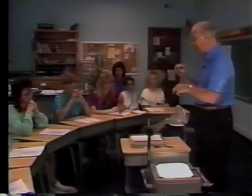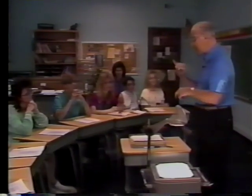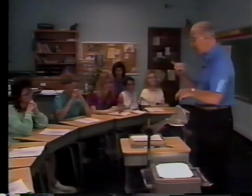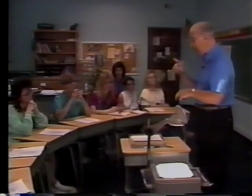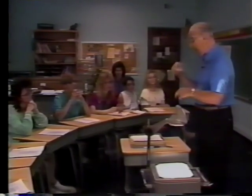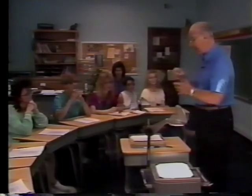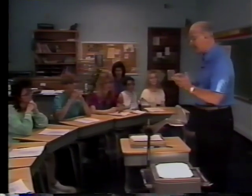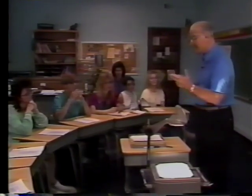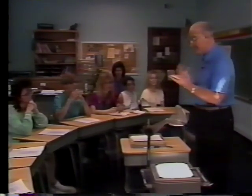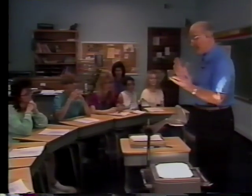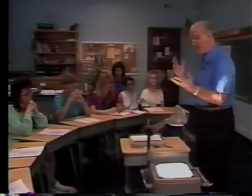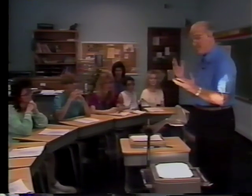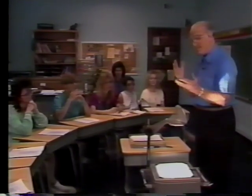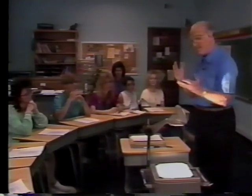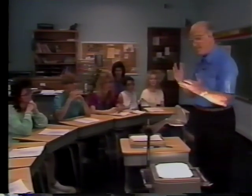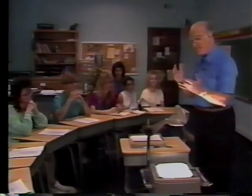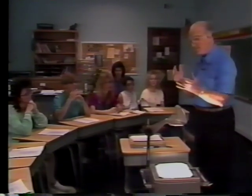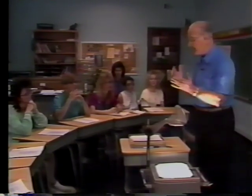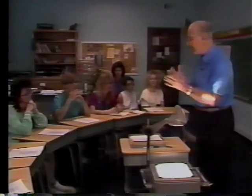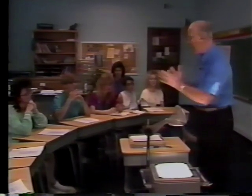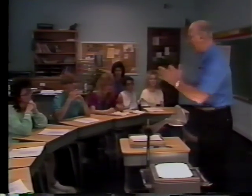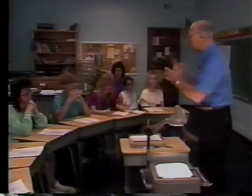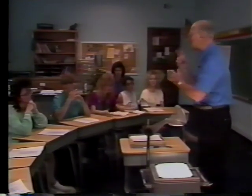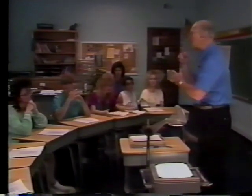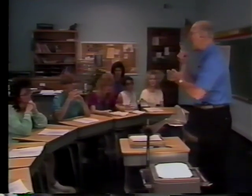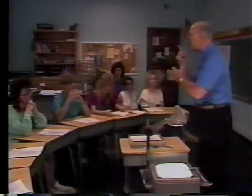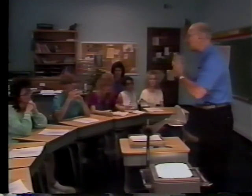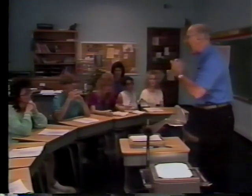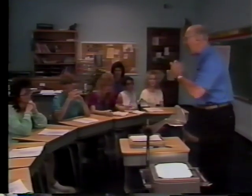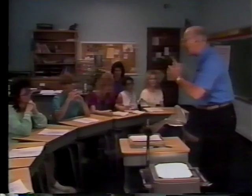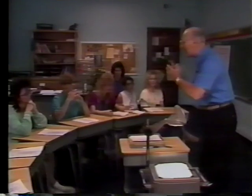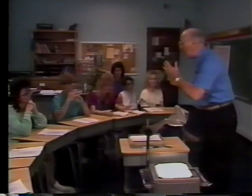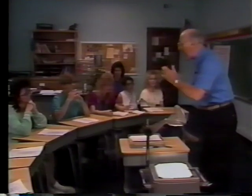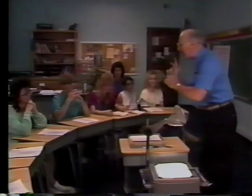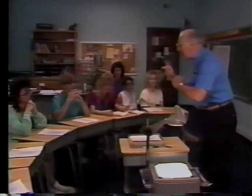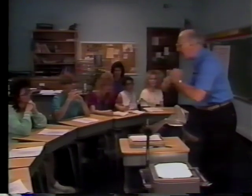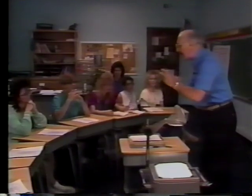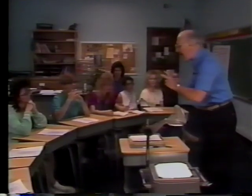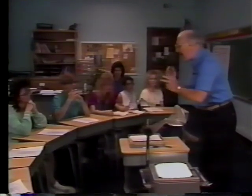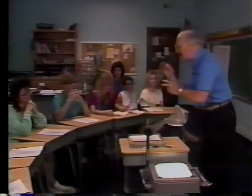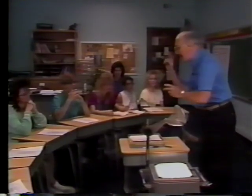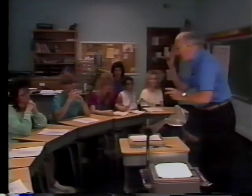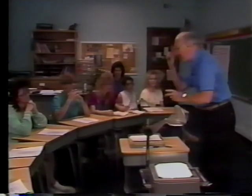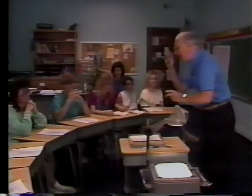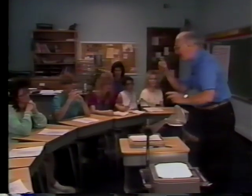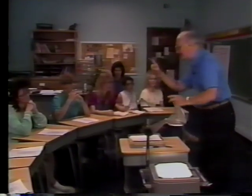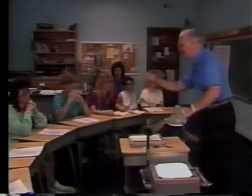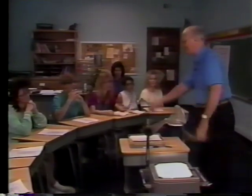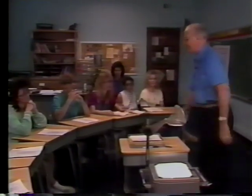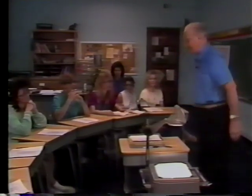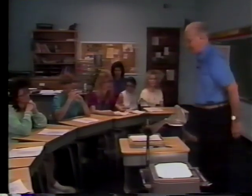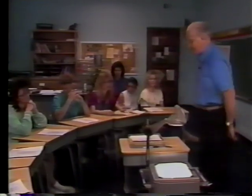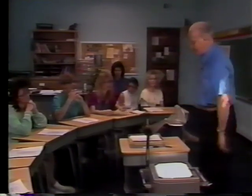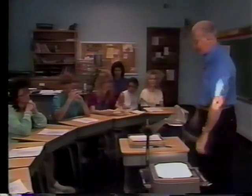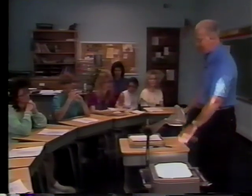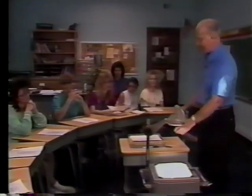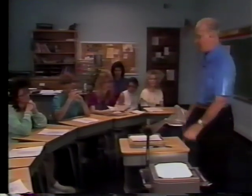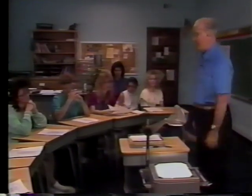the mouth seems. Now let's see exactly what kind of a horse.